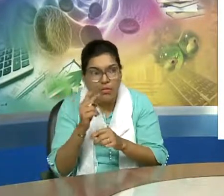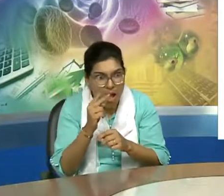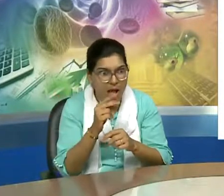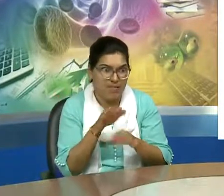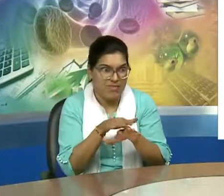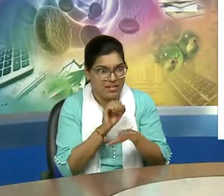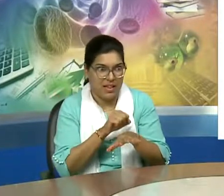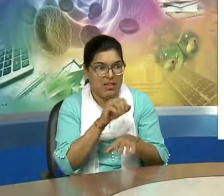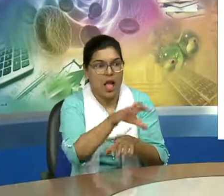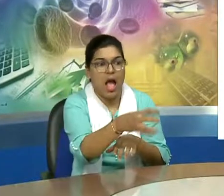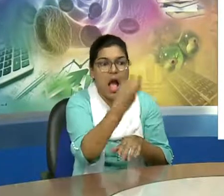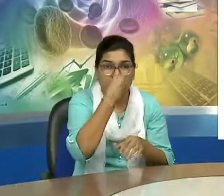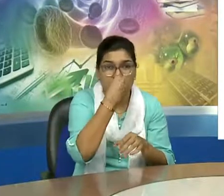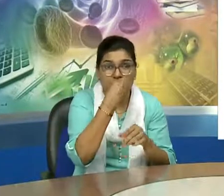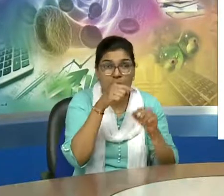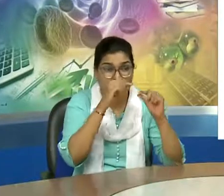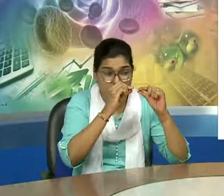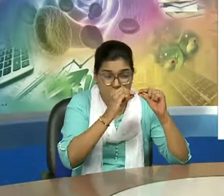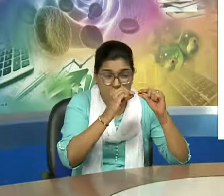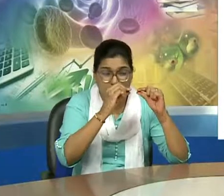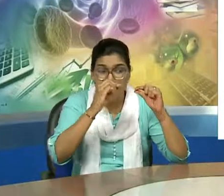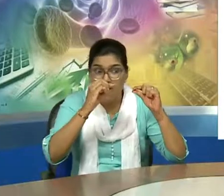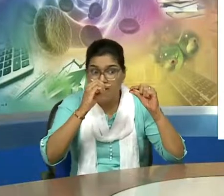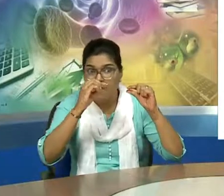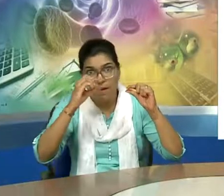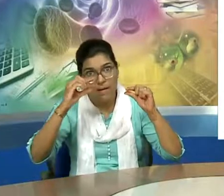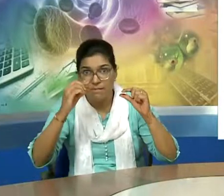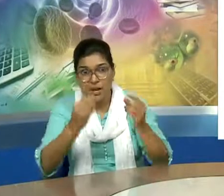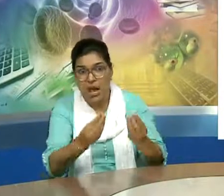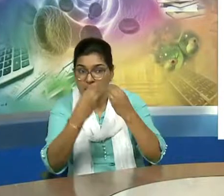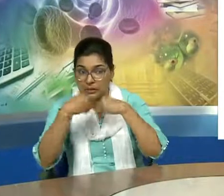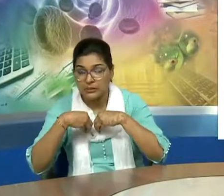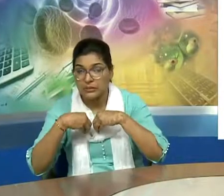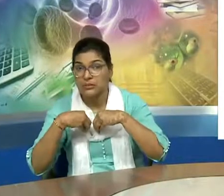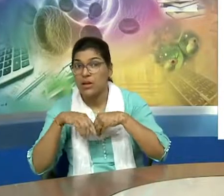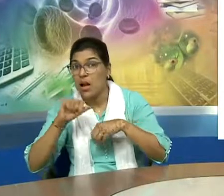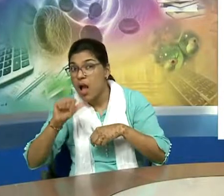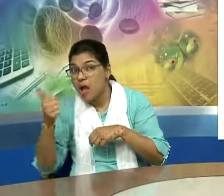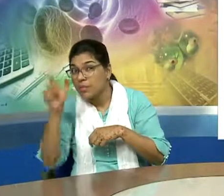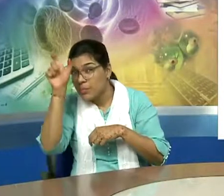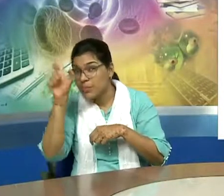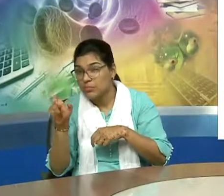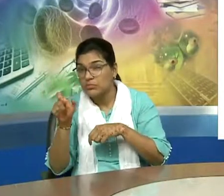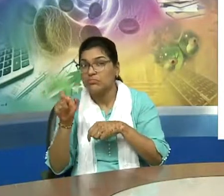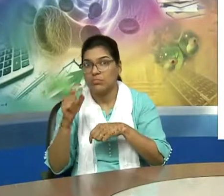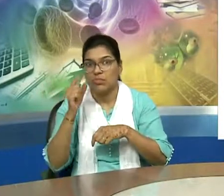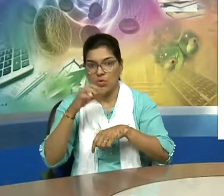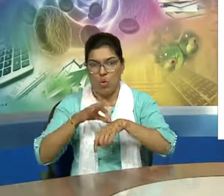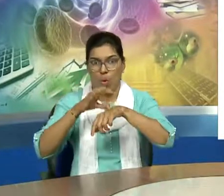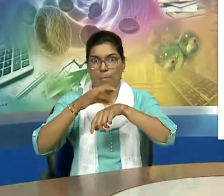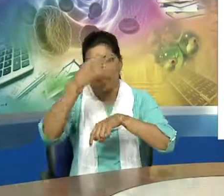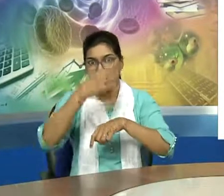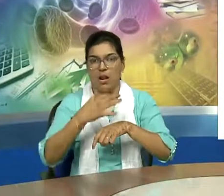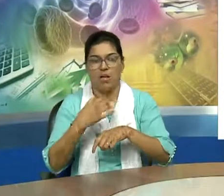or sometimes the algae, and all those small animals or plants are eaten by the